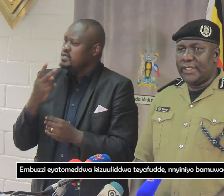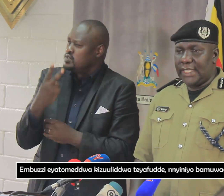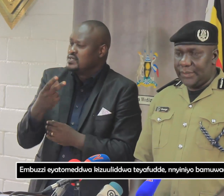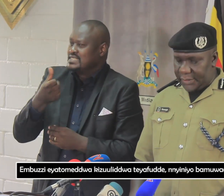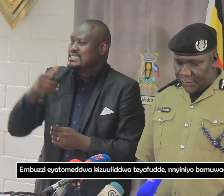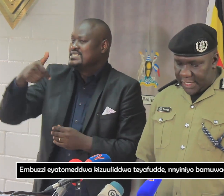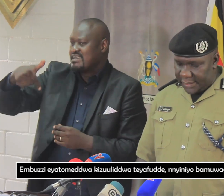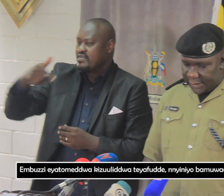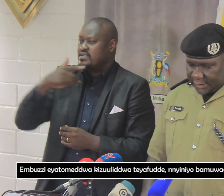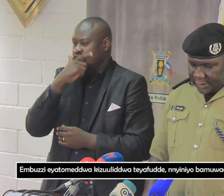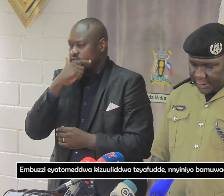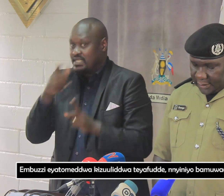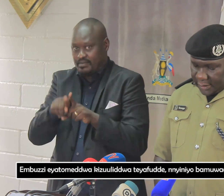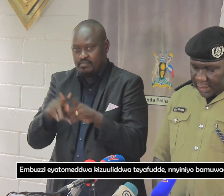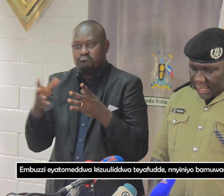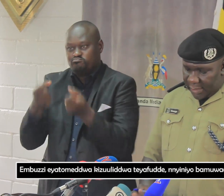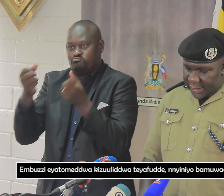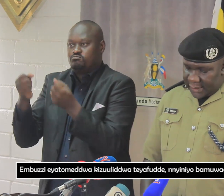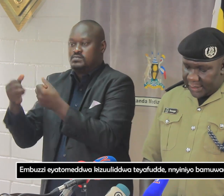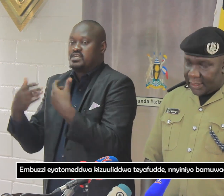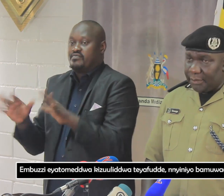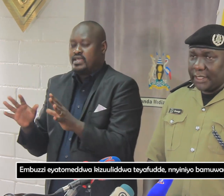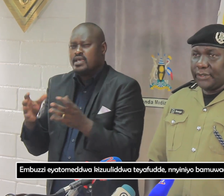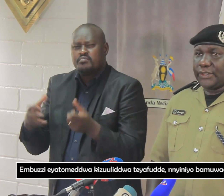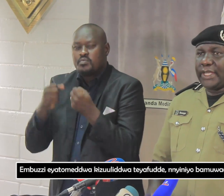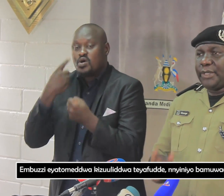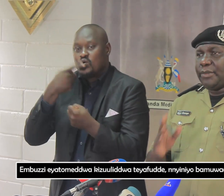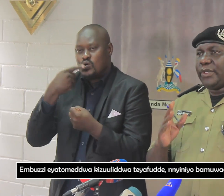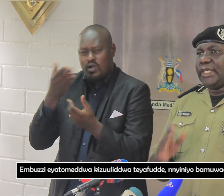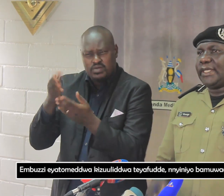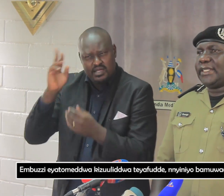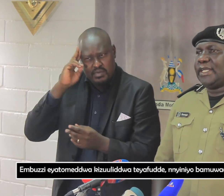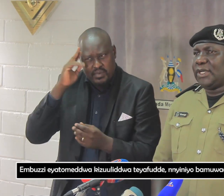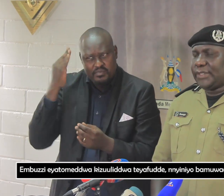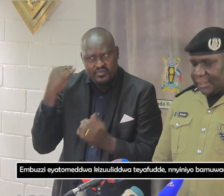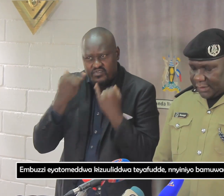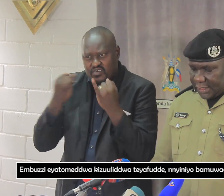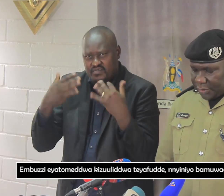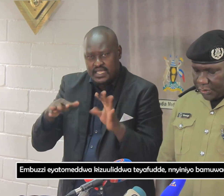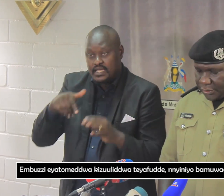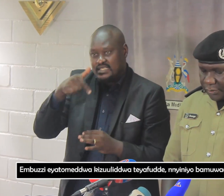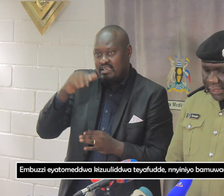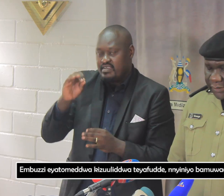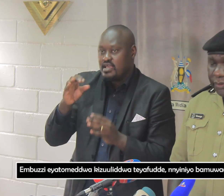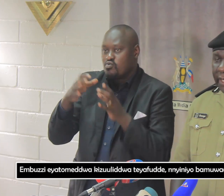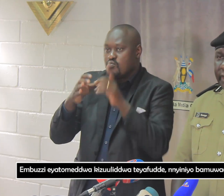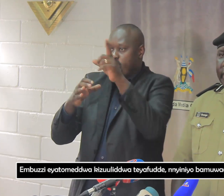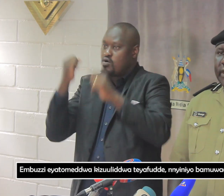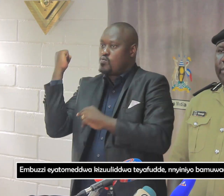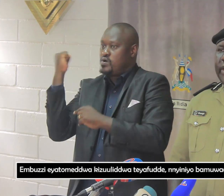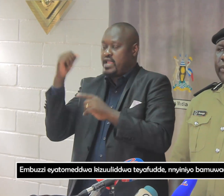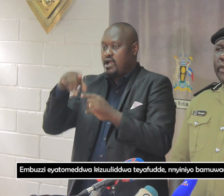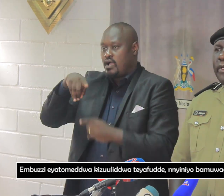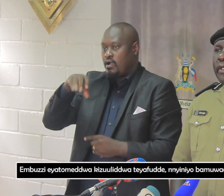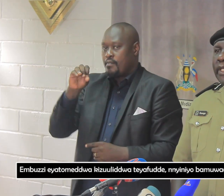267 suspects were arrested. Amongst the arrested persons, I remember we indicated about 70 Pokot warriors who were arrested